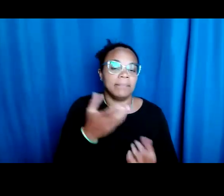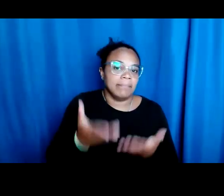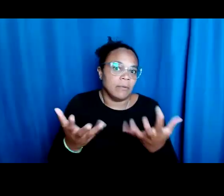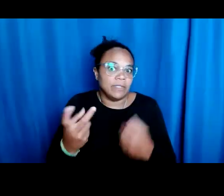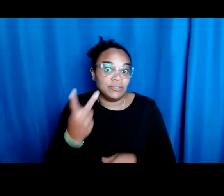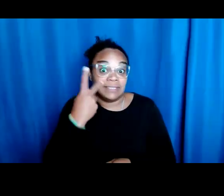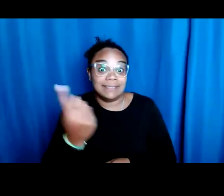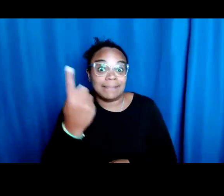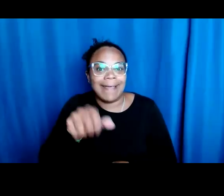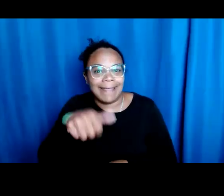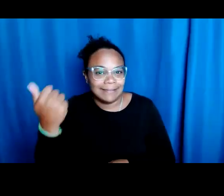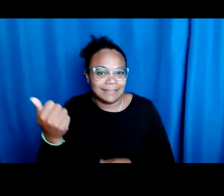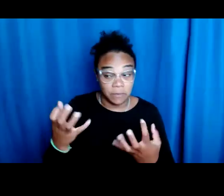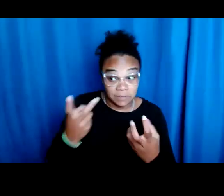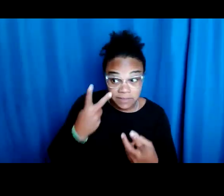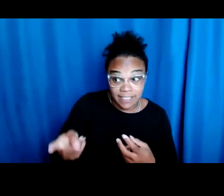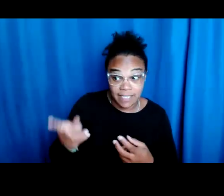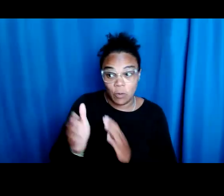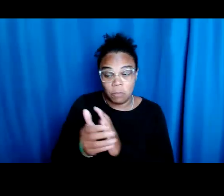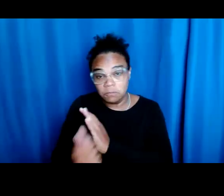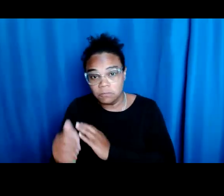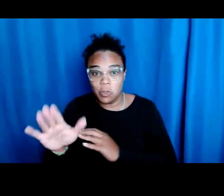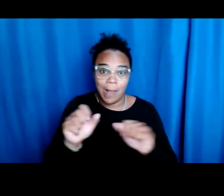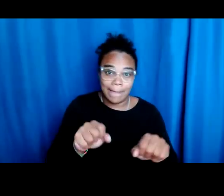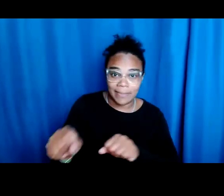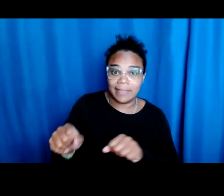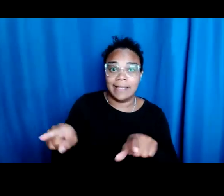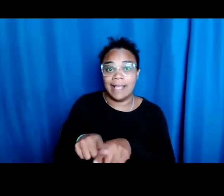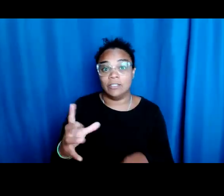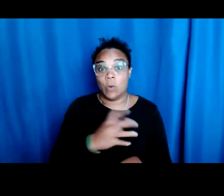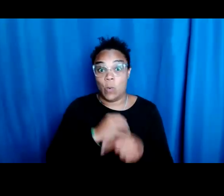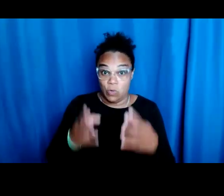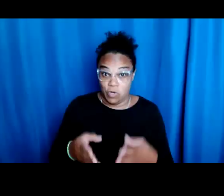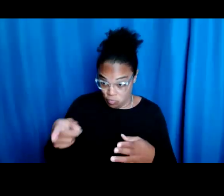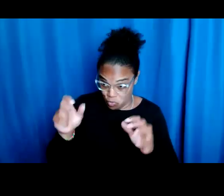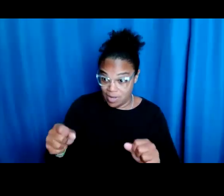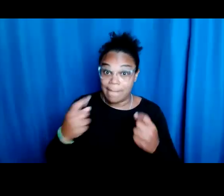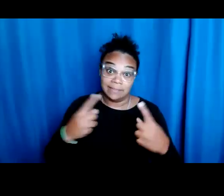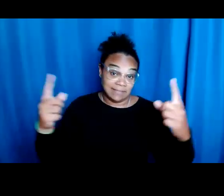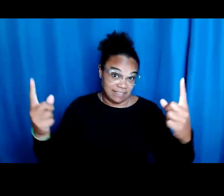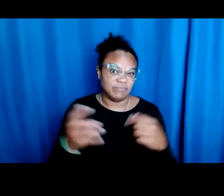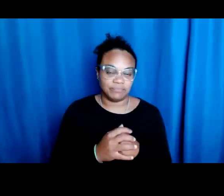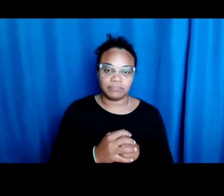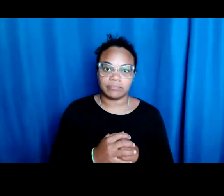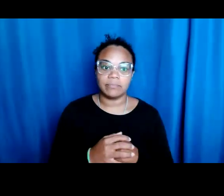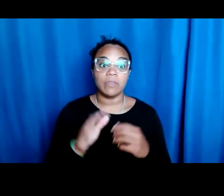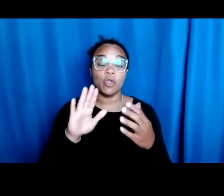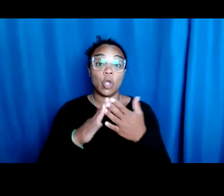capabilities as an owner to make this happen. Now, a community development